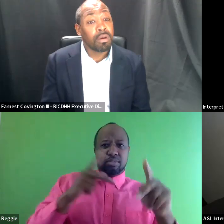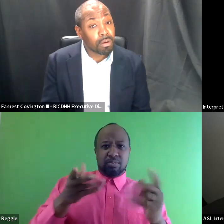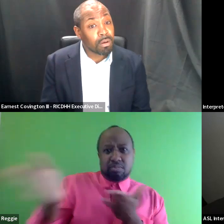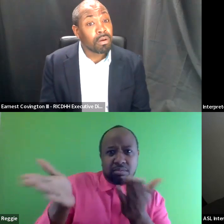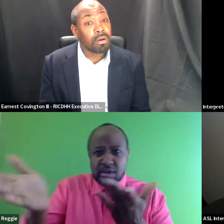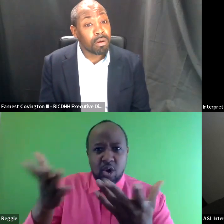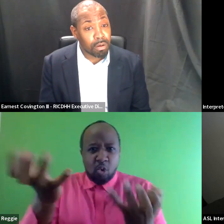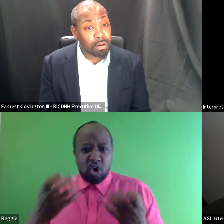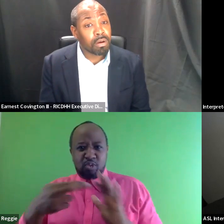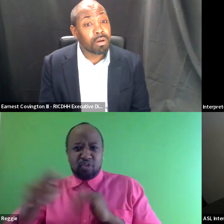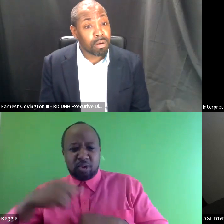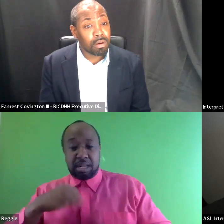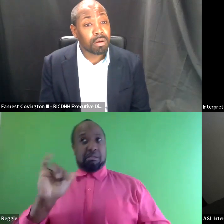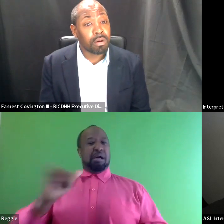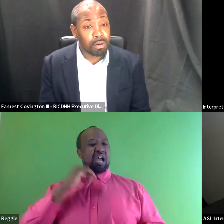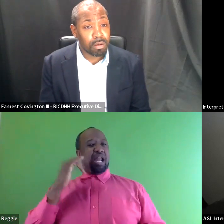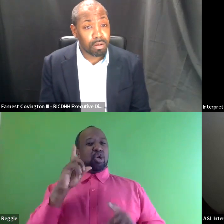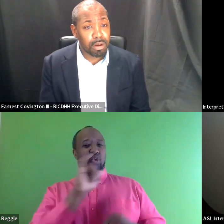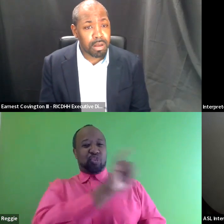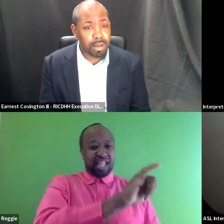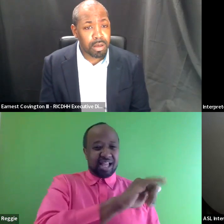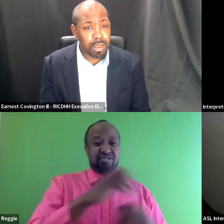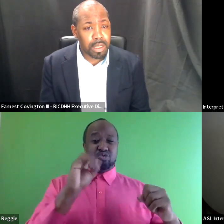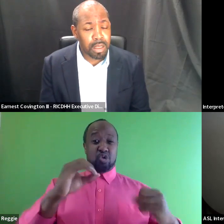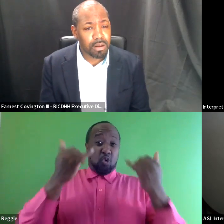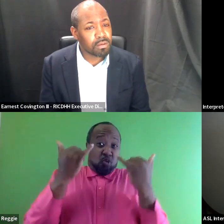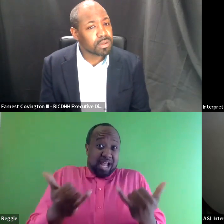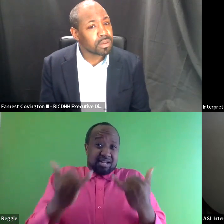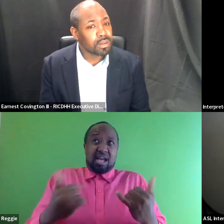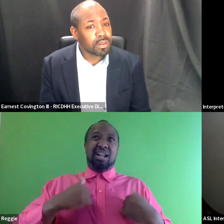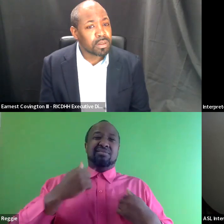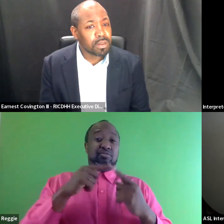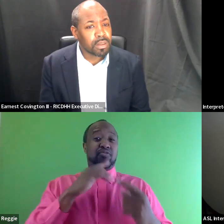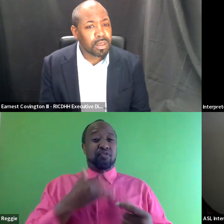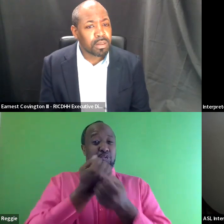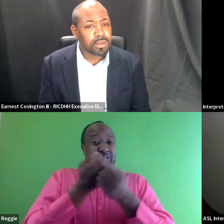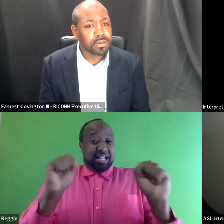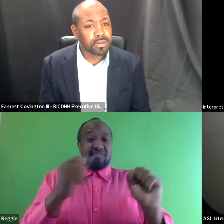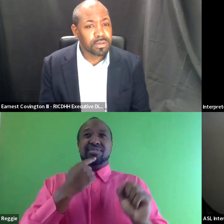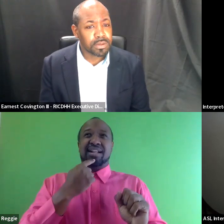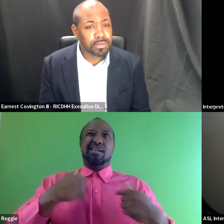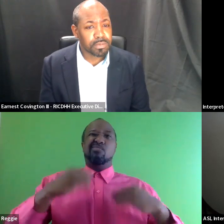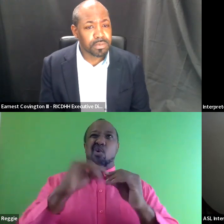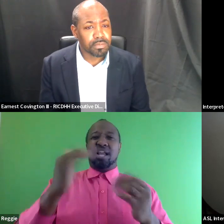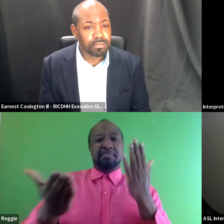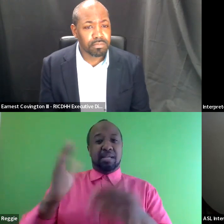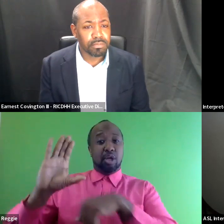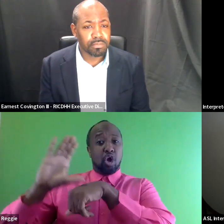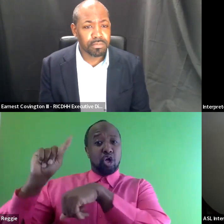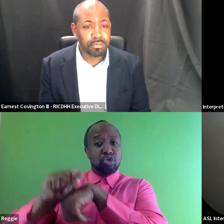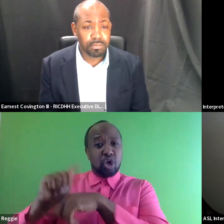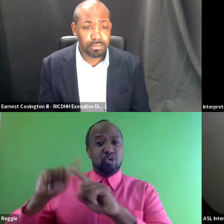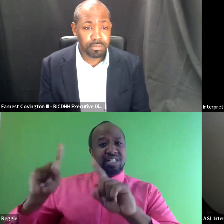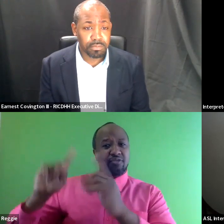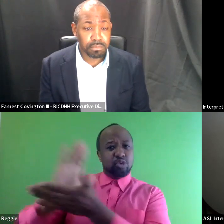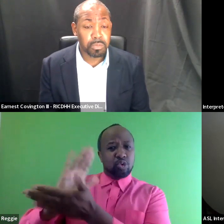success possibly happening in my future because I'm seeing a lot of people wanting to recruit me, frankly. So I think it's